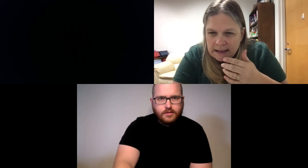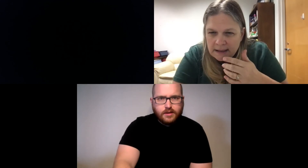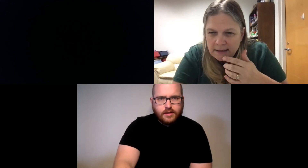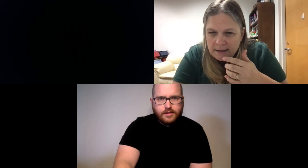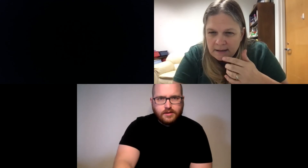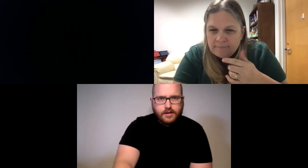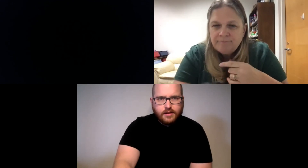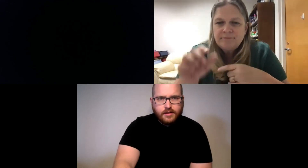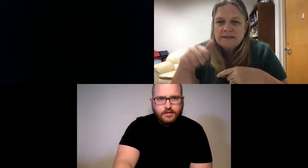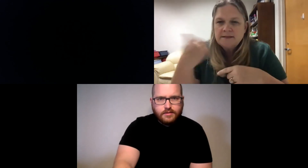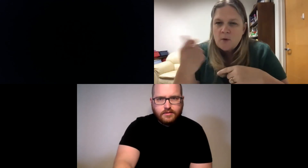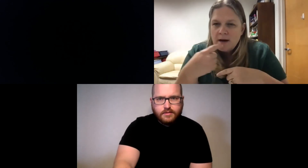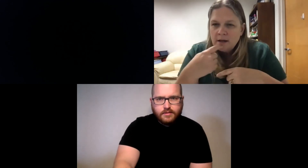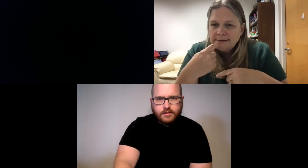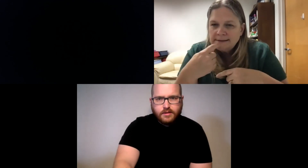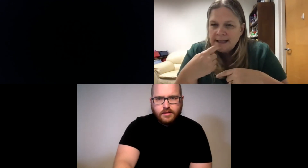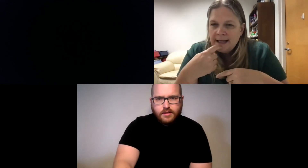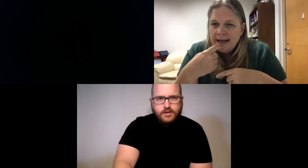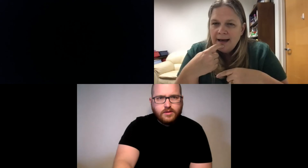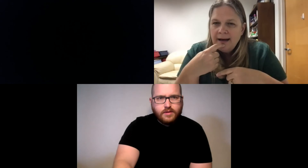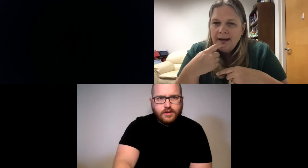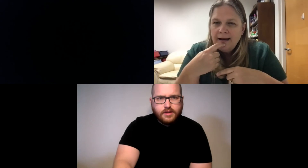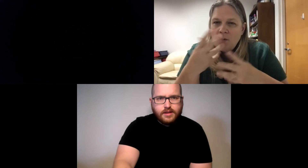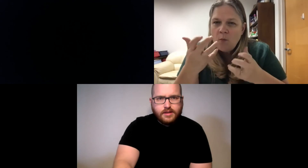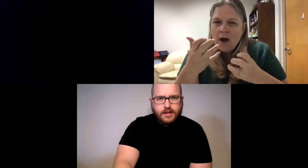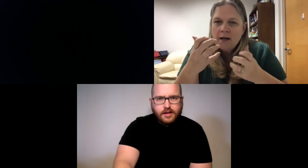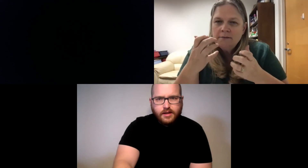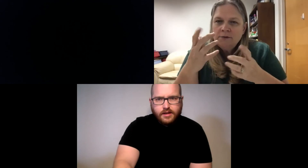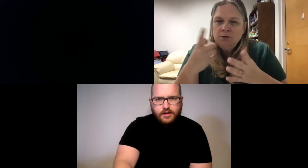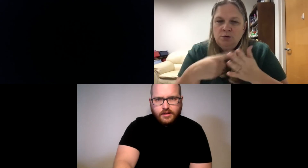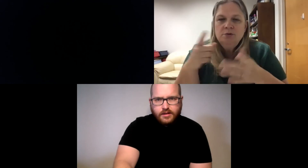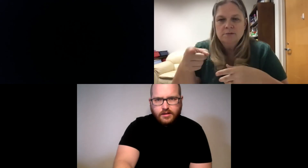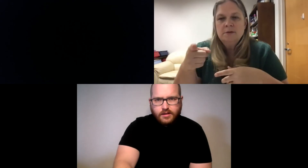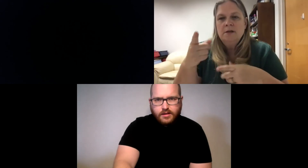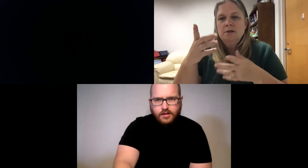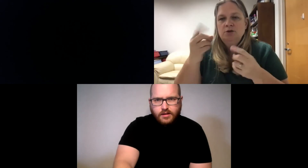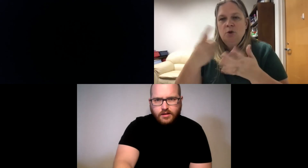Let's see what else is there. Someone else had said